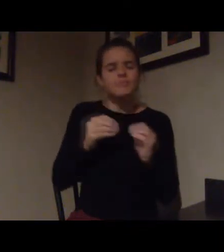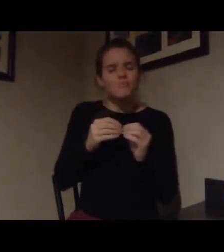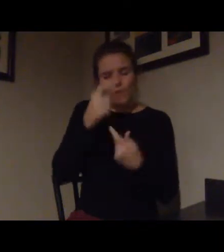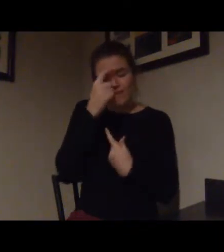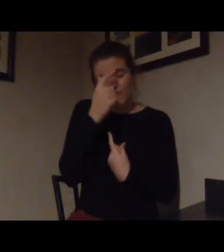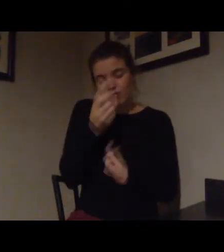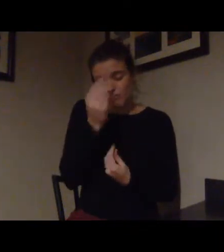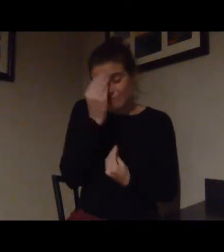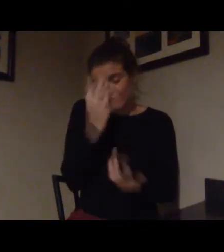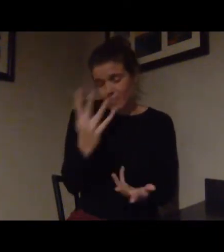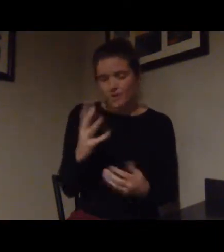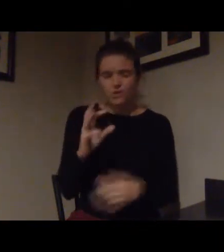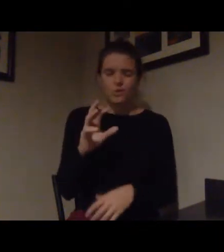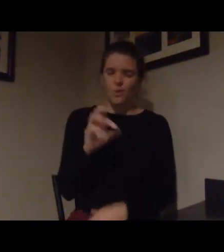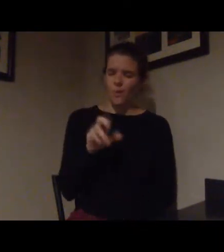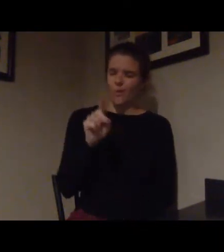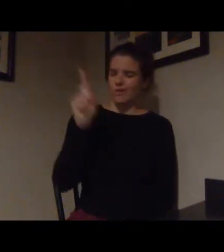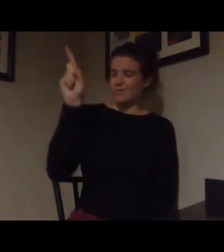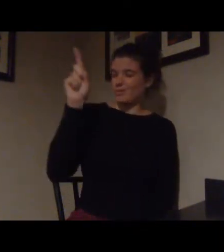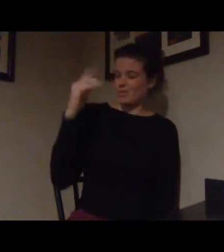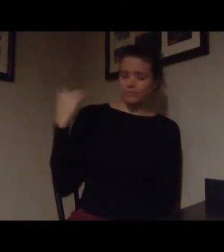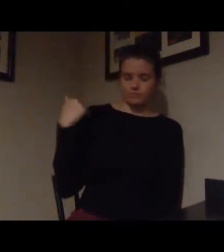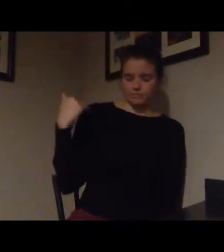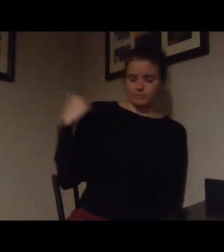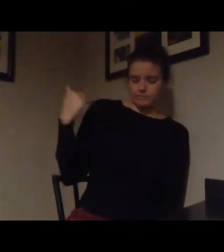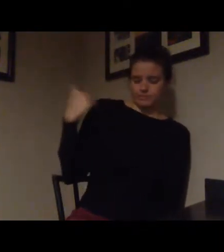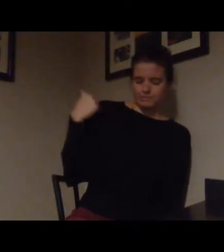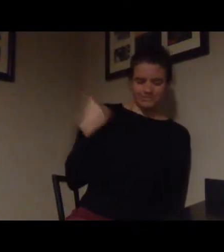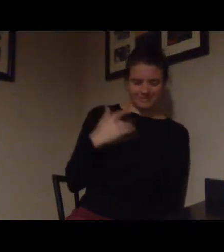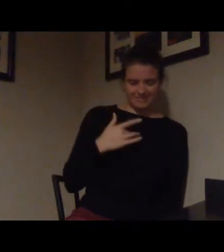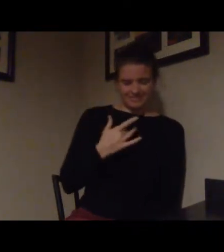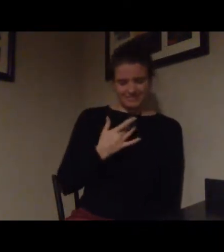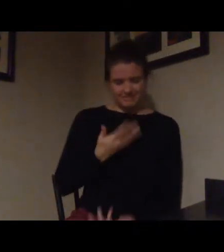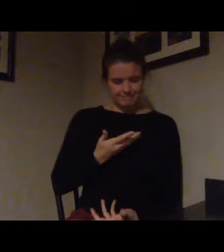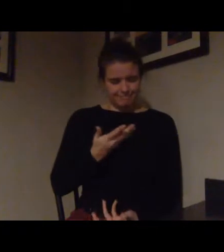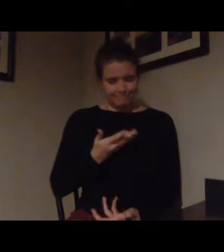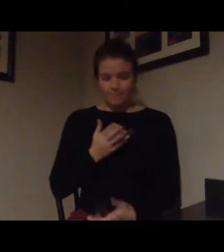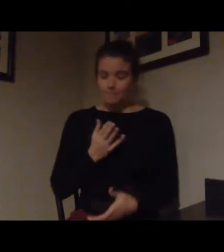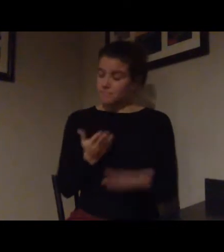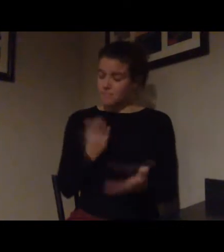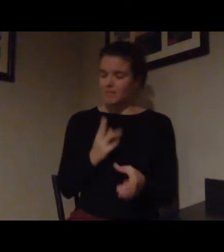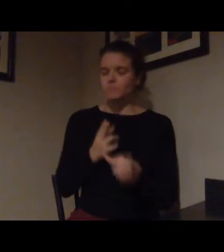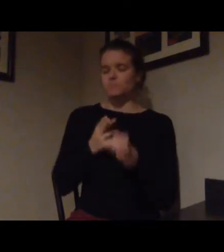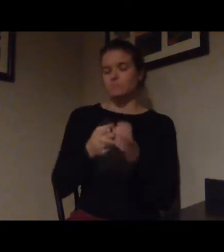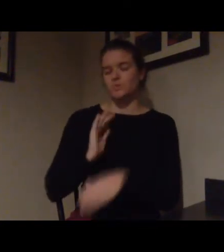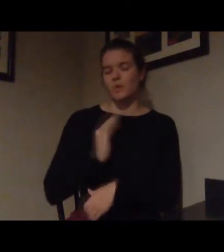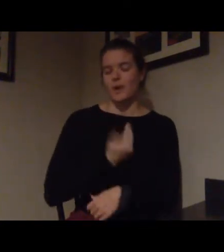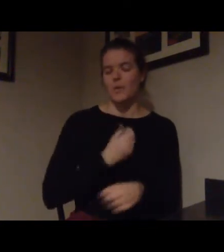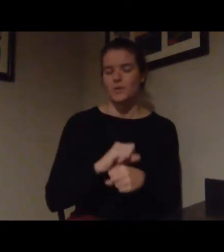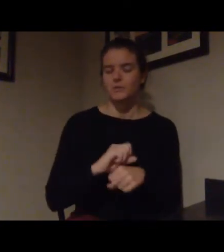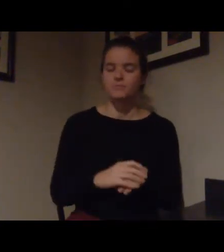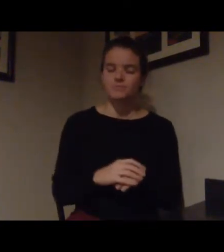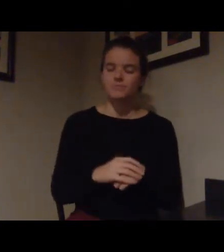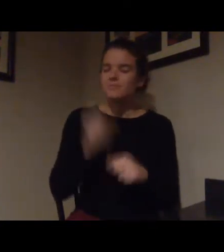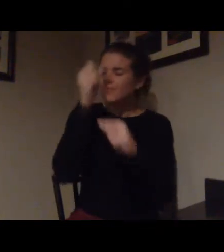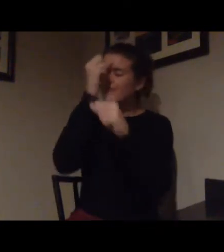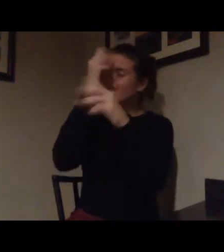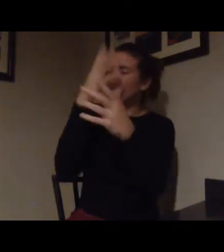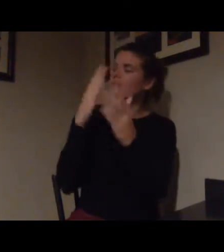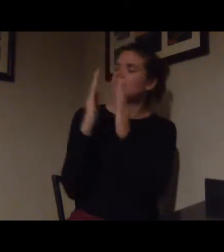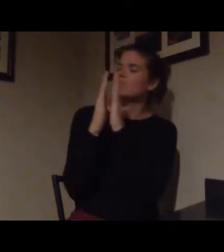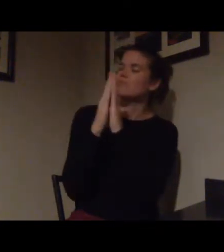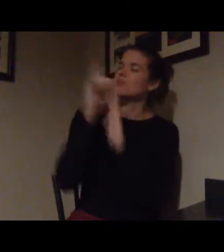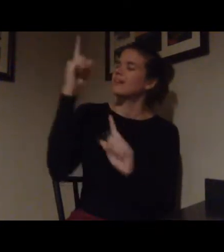you're tapping them on the shoulder and asking them to consider coming to join our work. Father, I just pray that you give